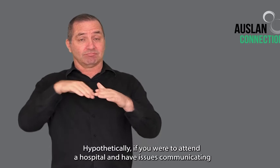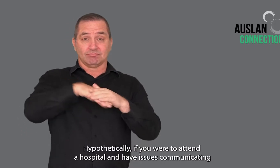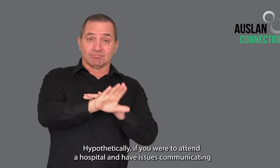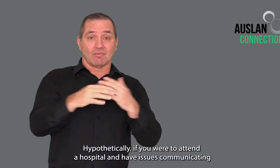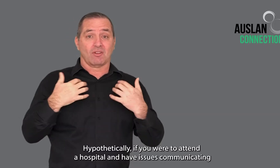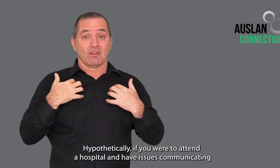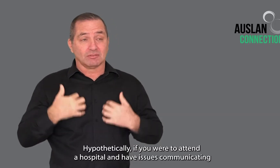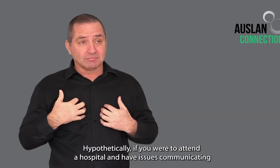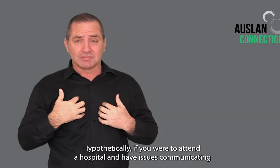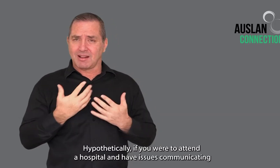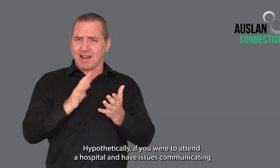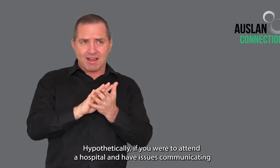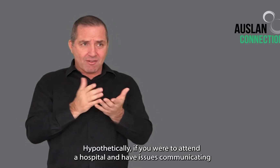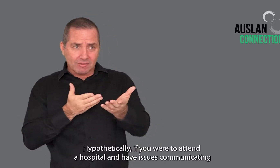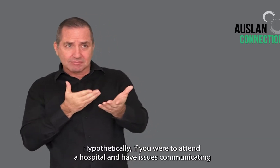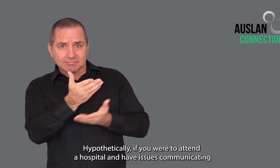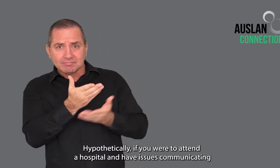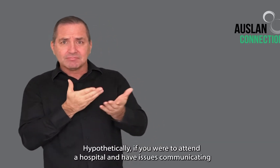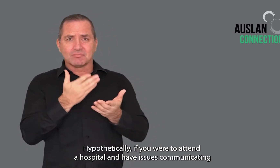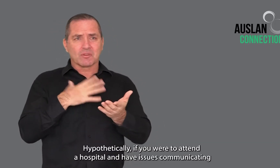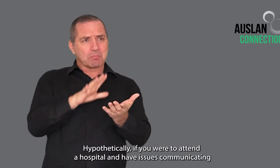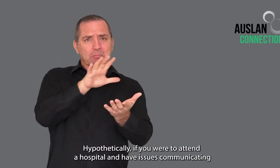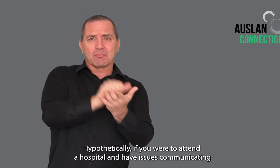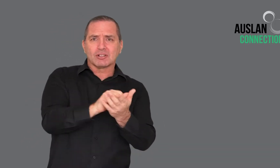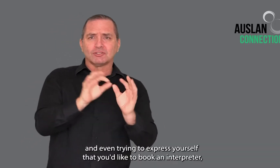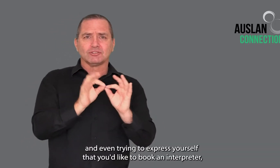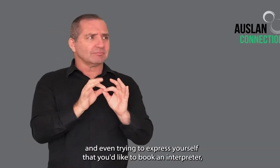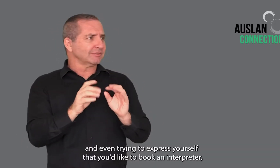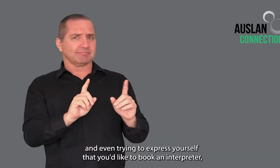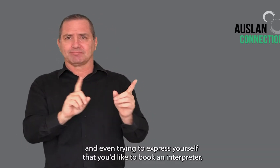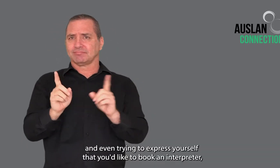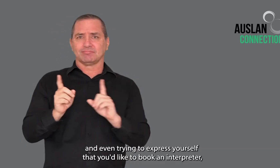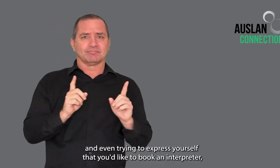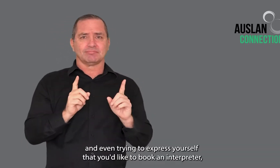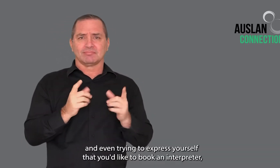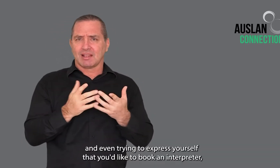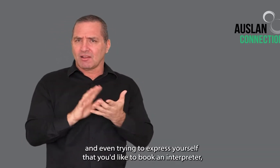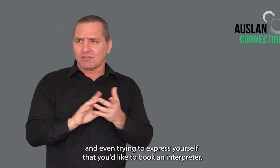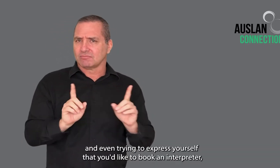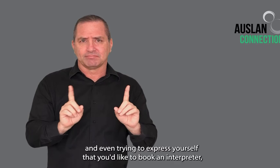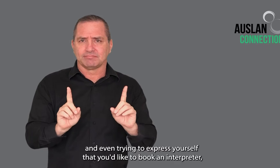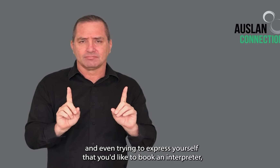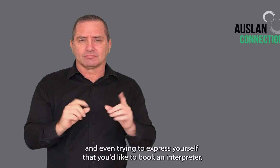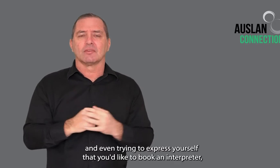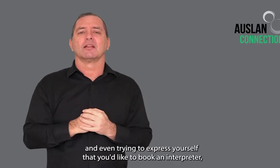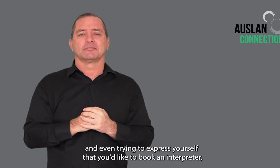Hypothetically, if you were to attend a hospital and have issues communicating and even trying to express yourself that you'd like to book an